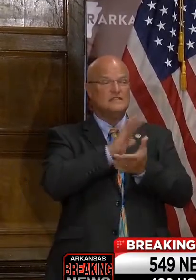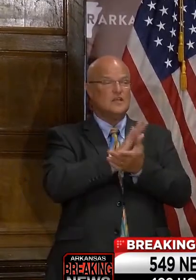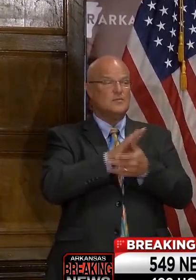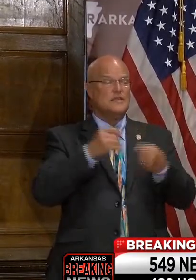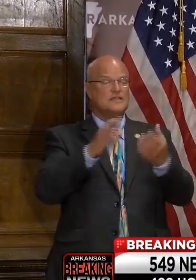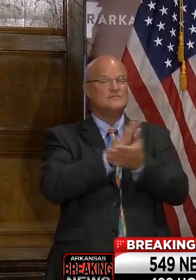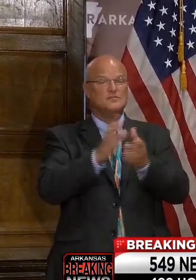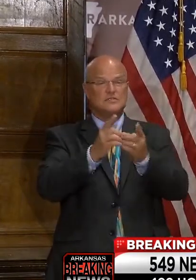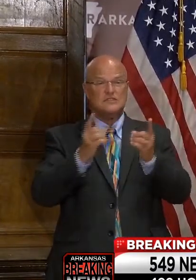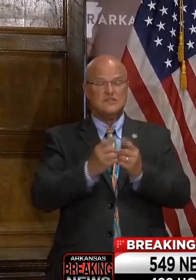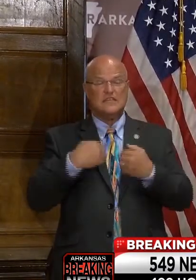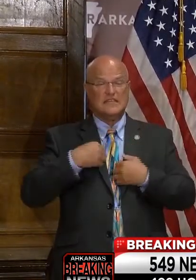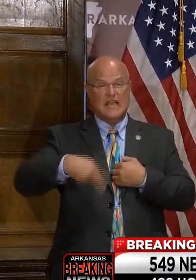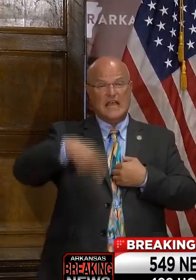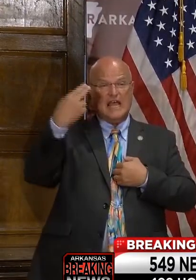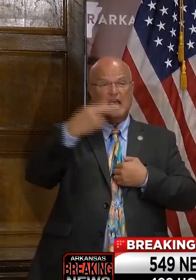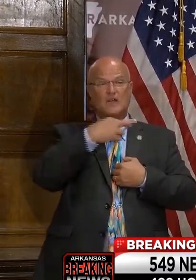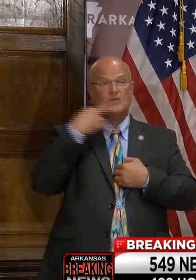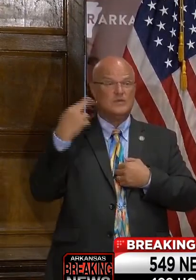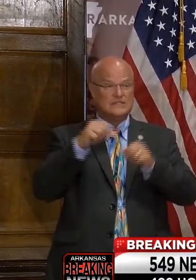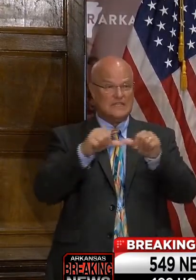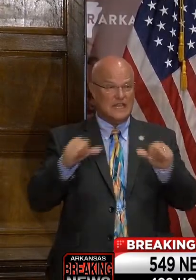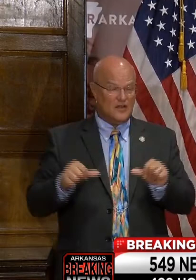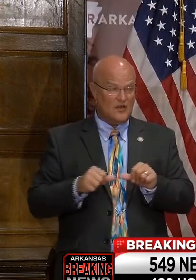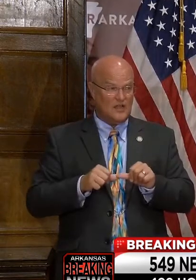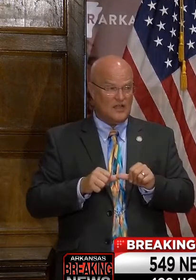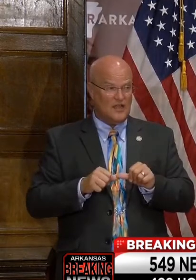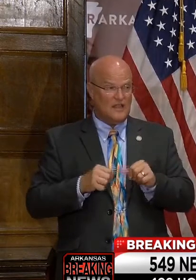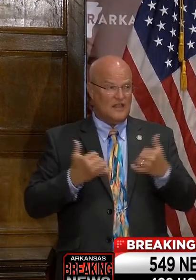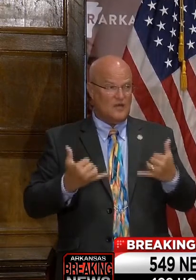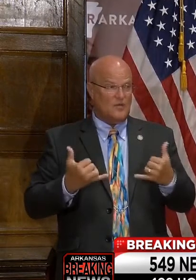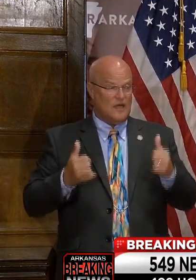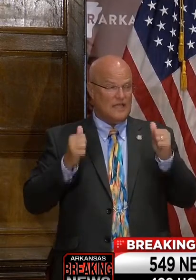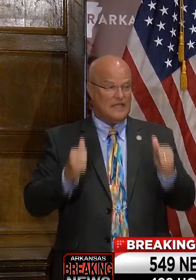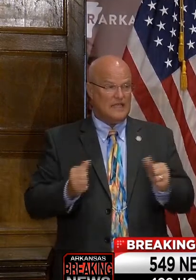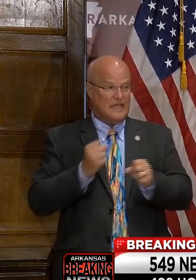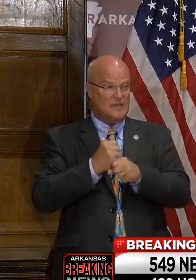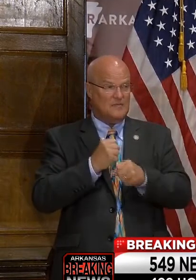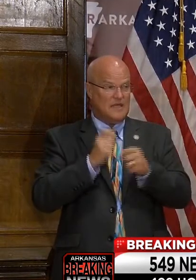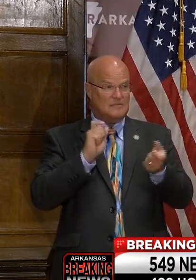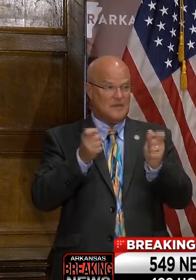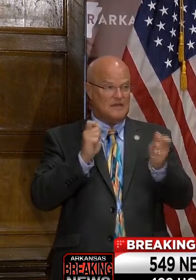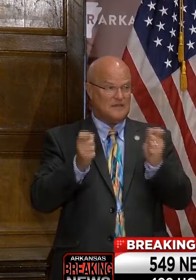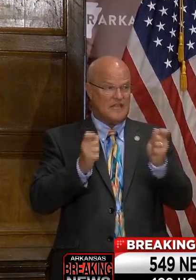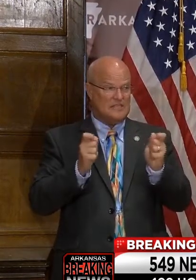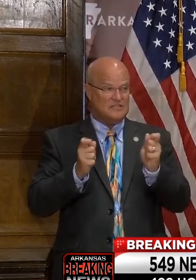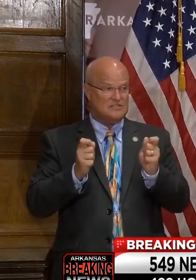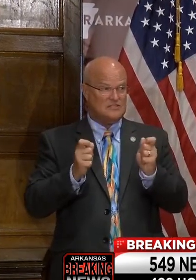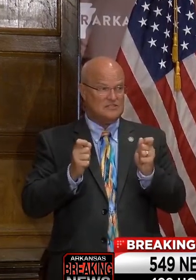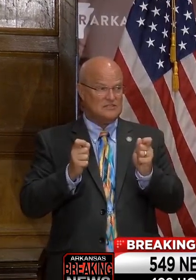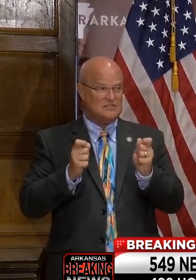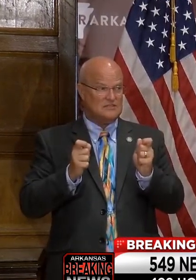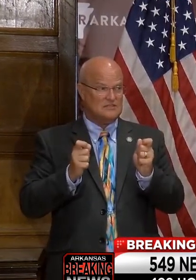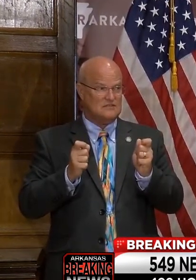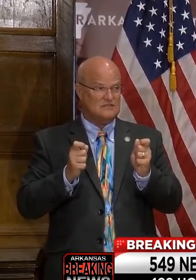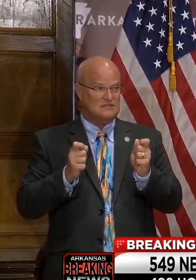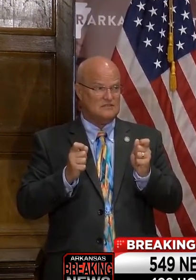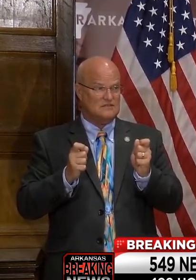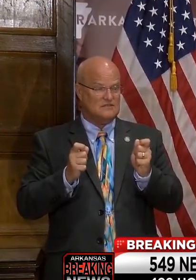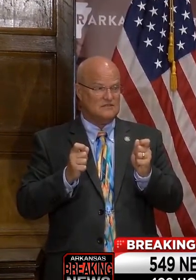if they are at a high-risk level that right away they could make modifications such as